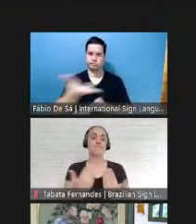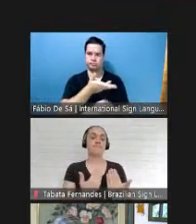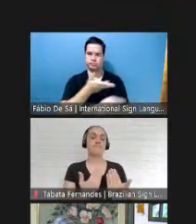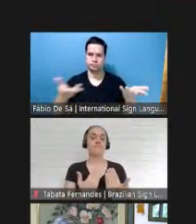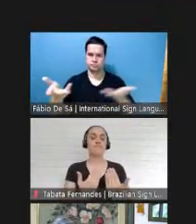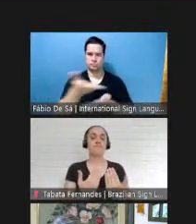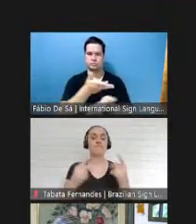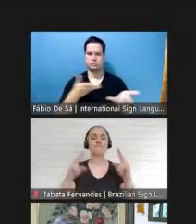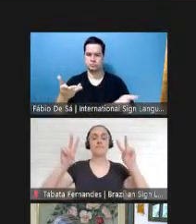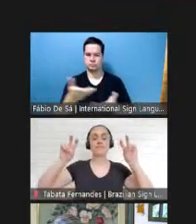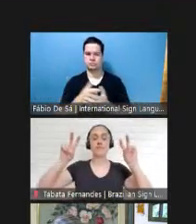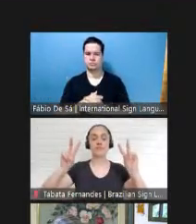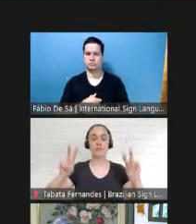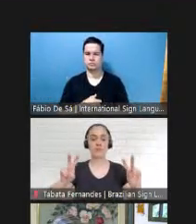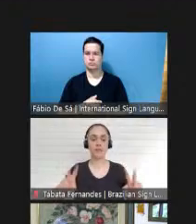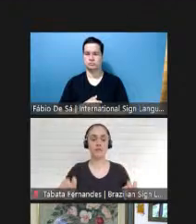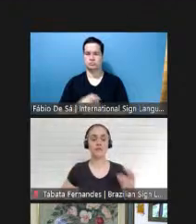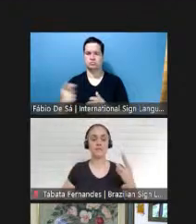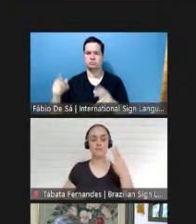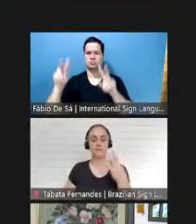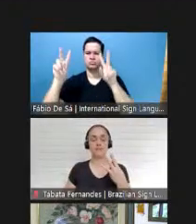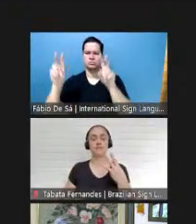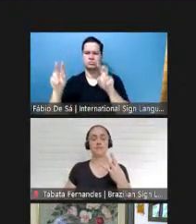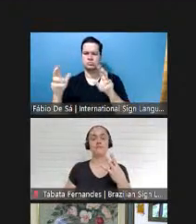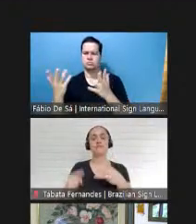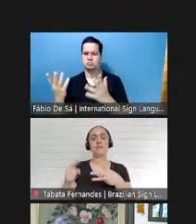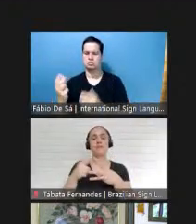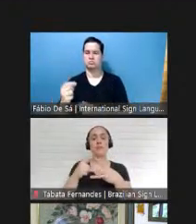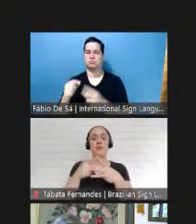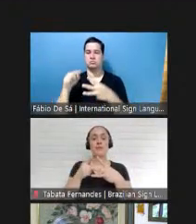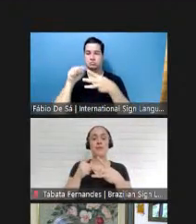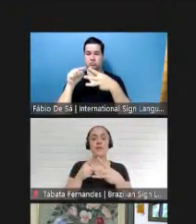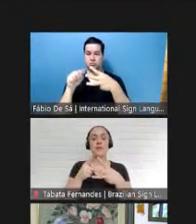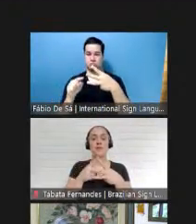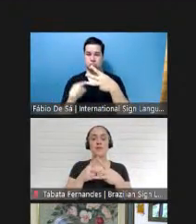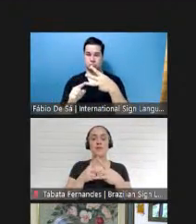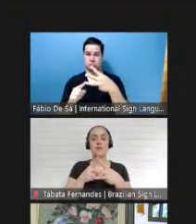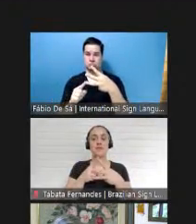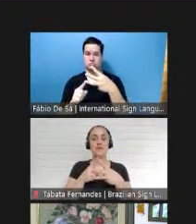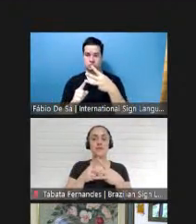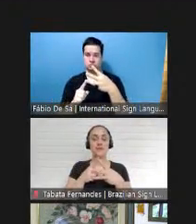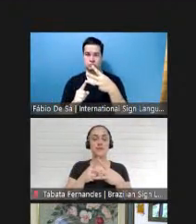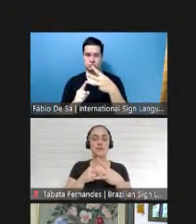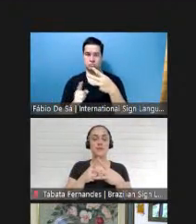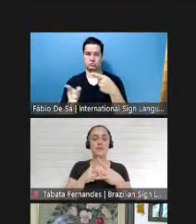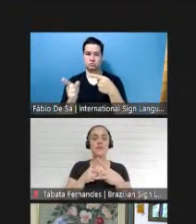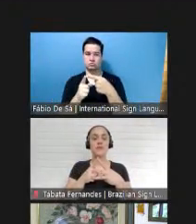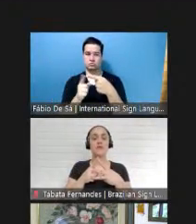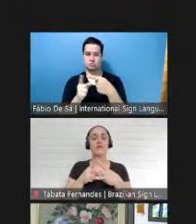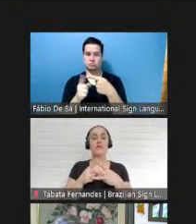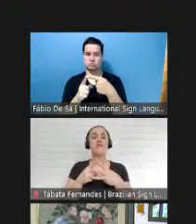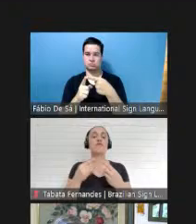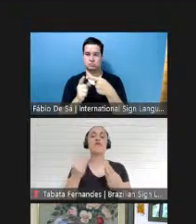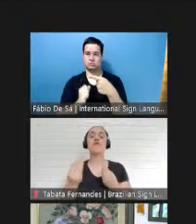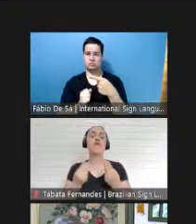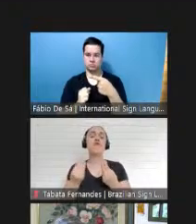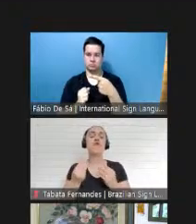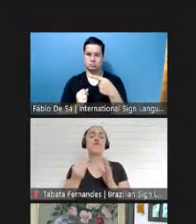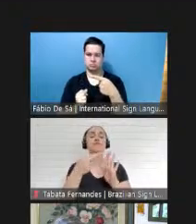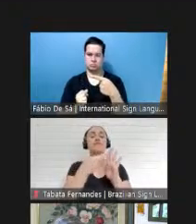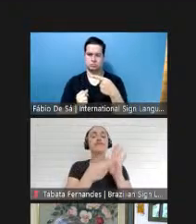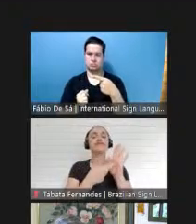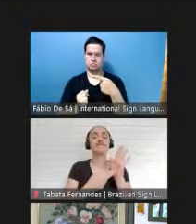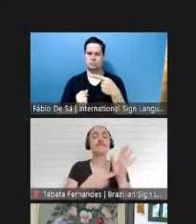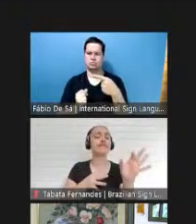items. First, we have to talk about the guidelines, the strategic guidelines of our community